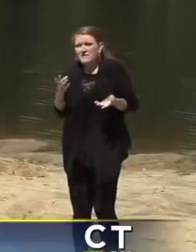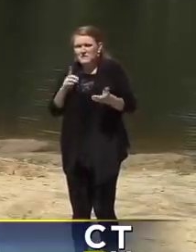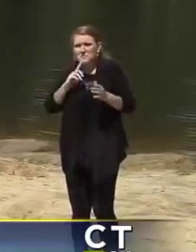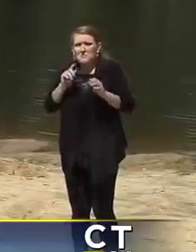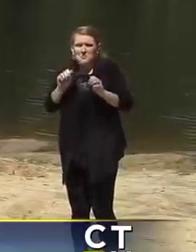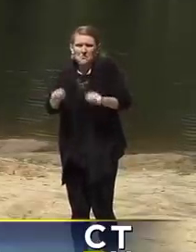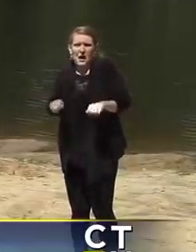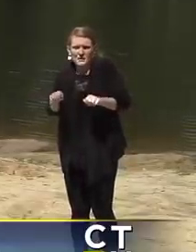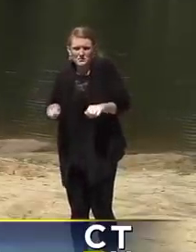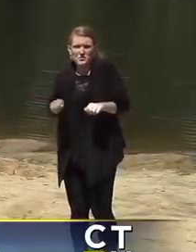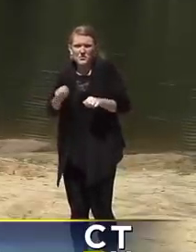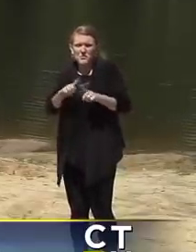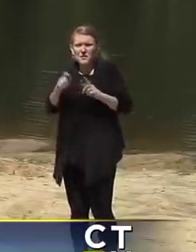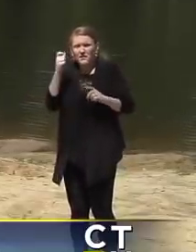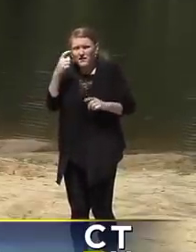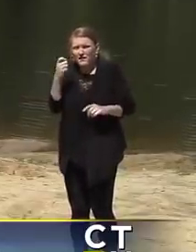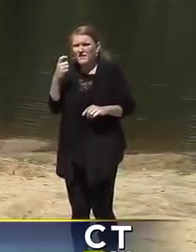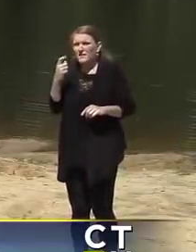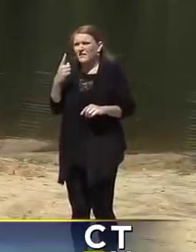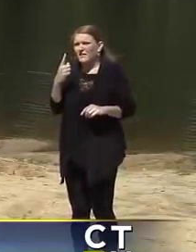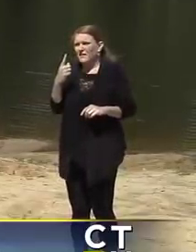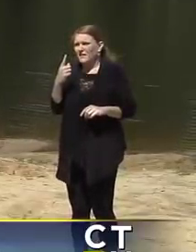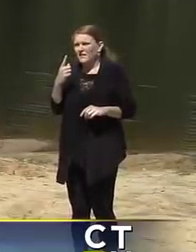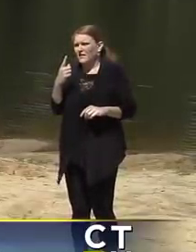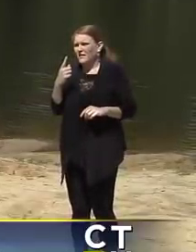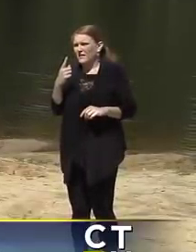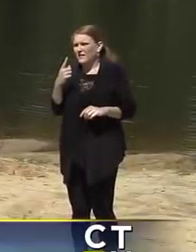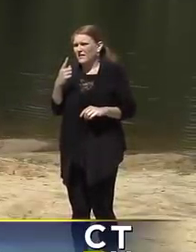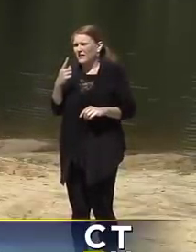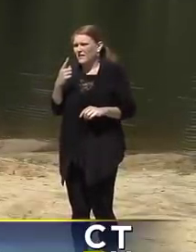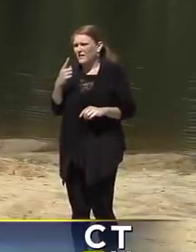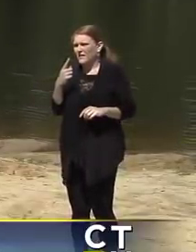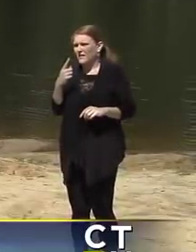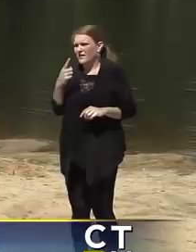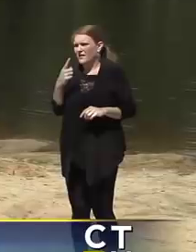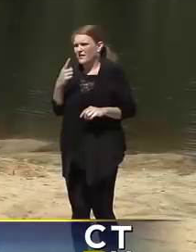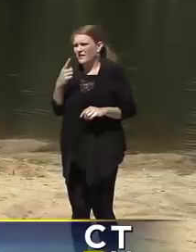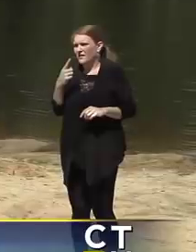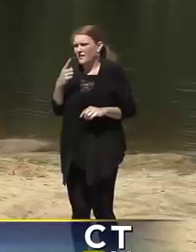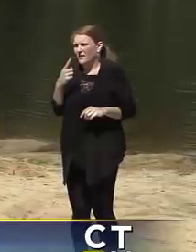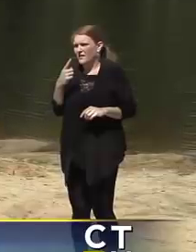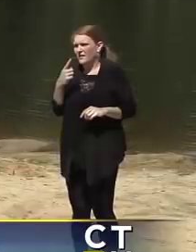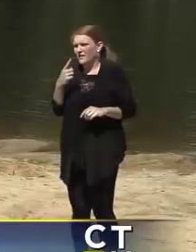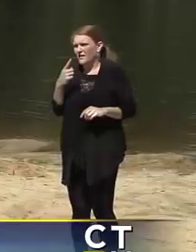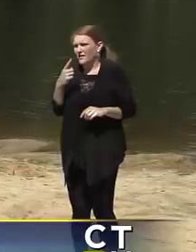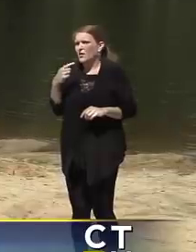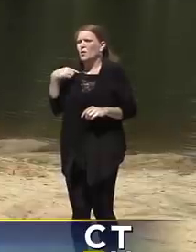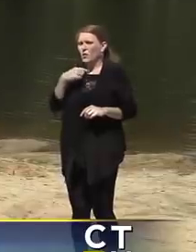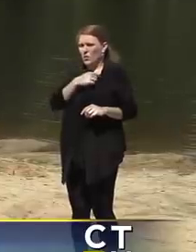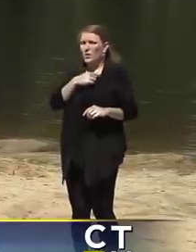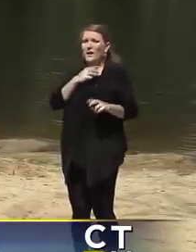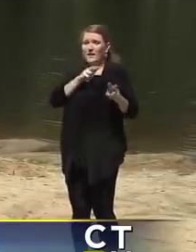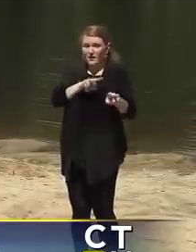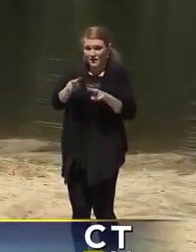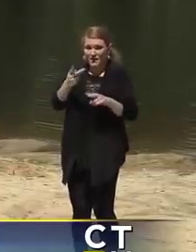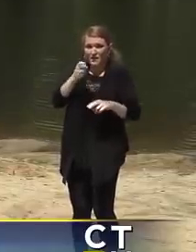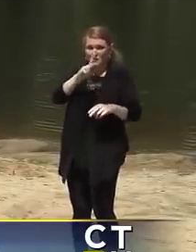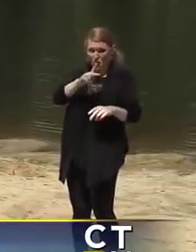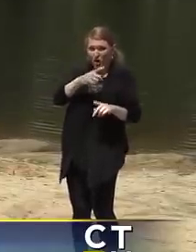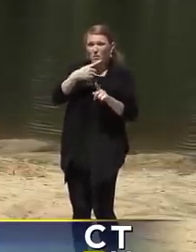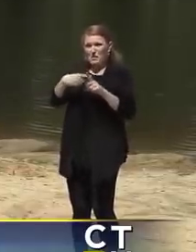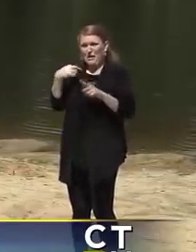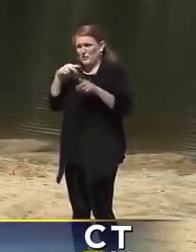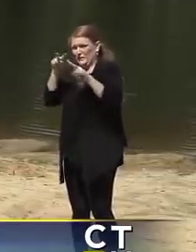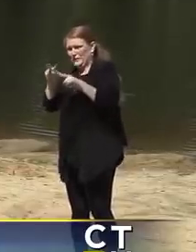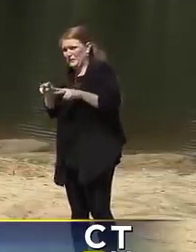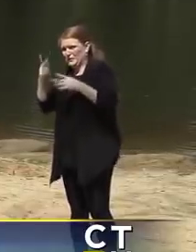this also is that we're staying in touch with the what's being observed in terms of infection rates and following the public health guidelines. So